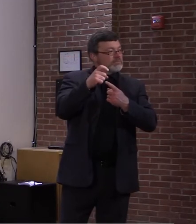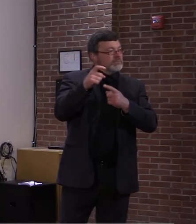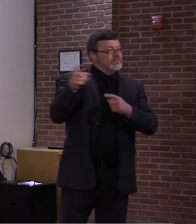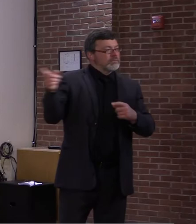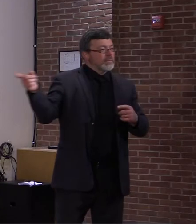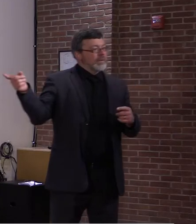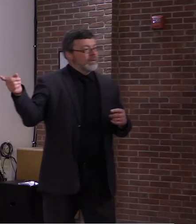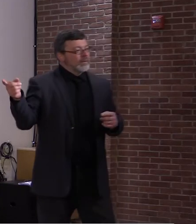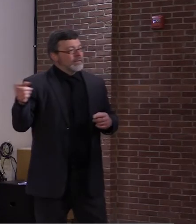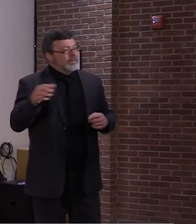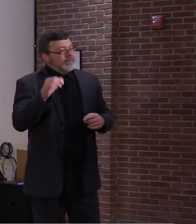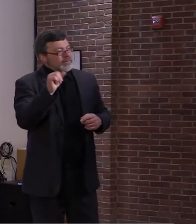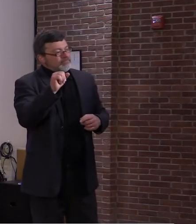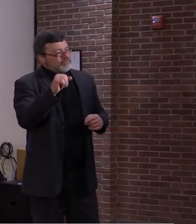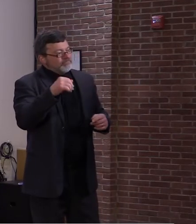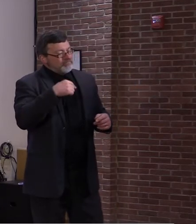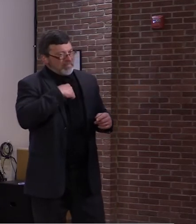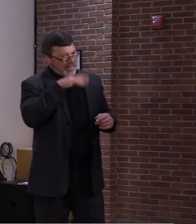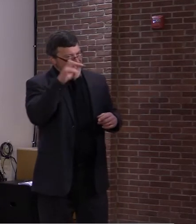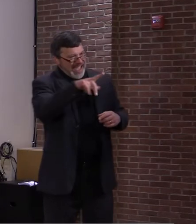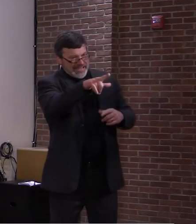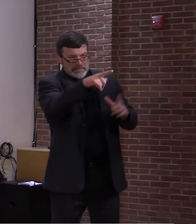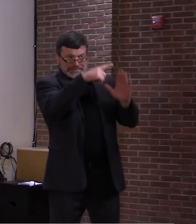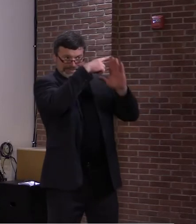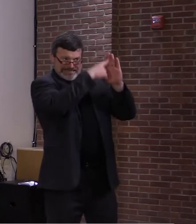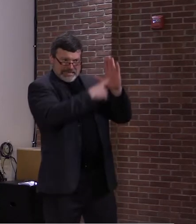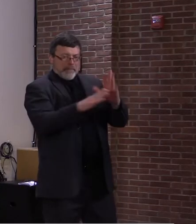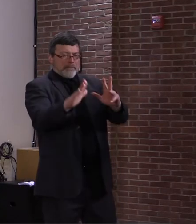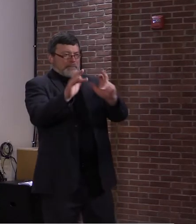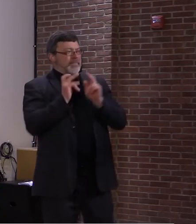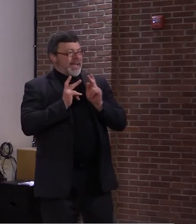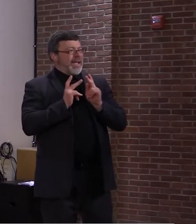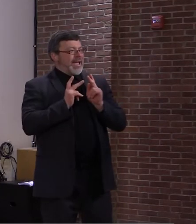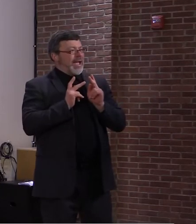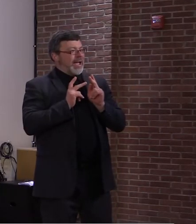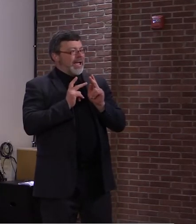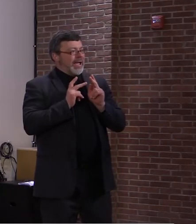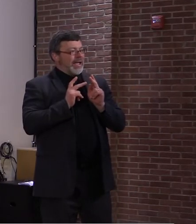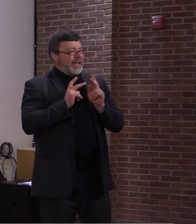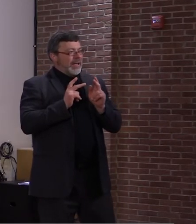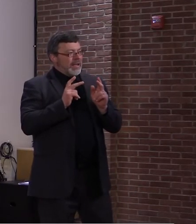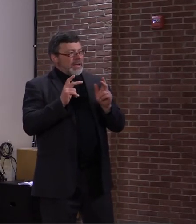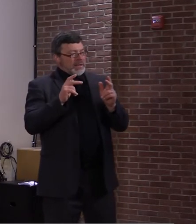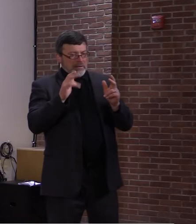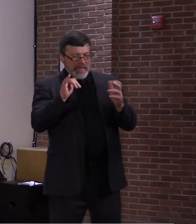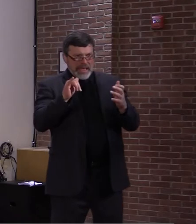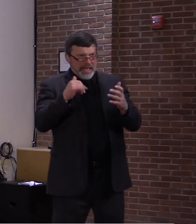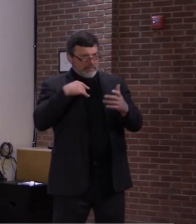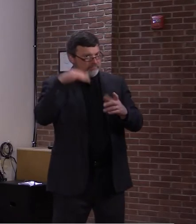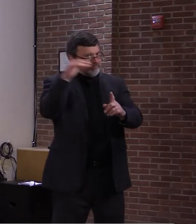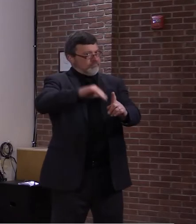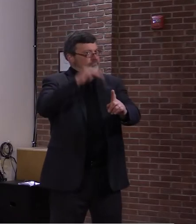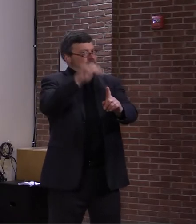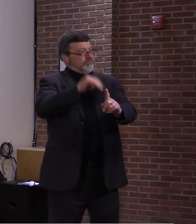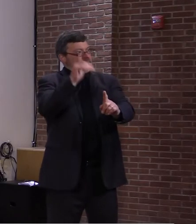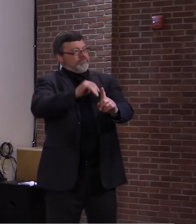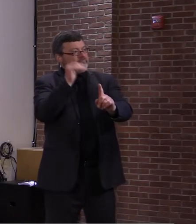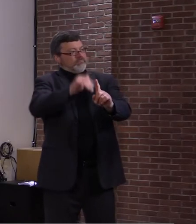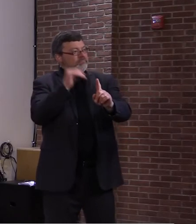isn't just putting a rubber stamp on this initiative. So I'd like to see what it's going to cost,